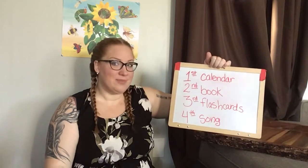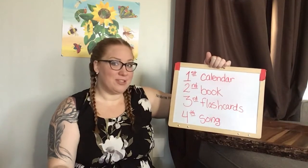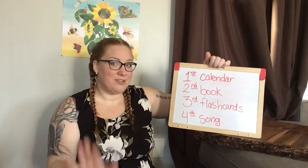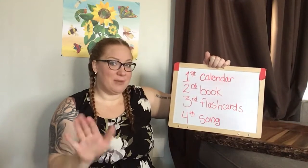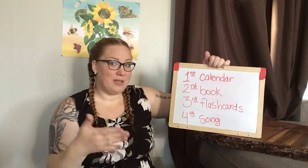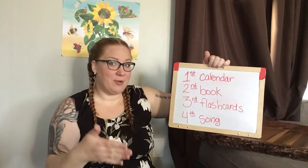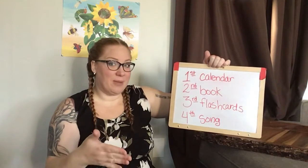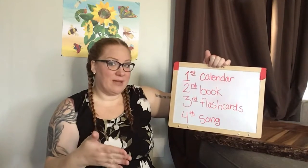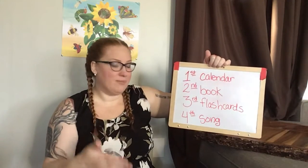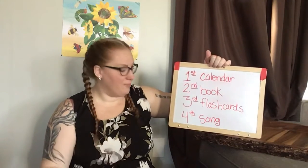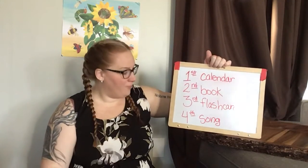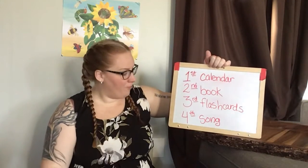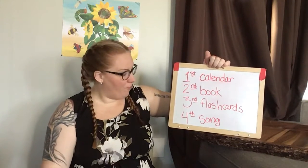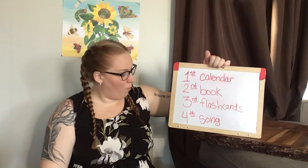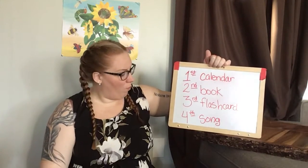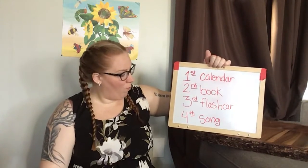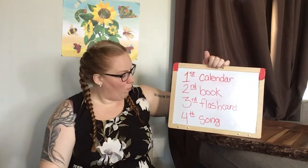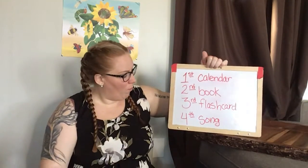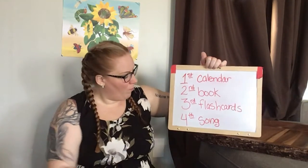should have been in your bin.